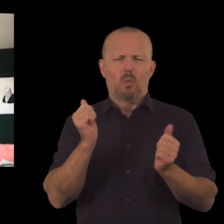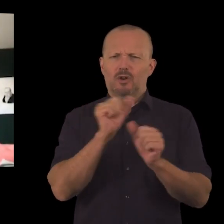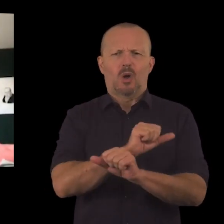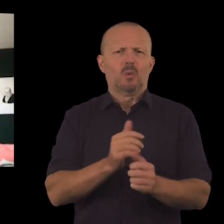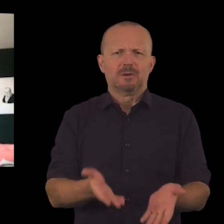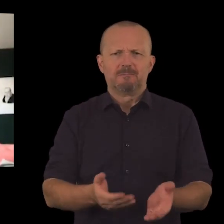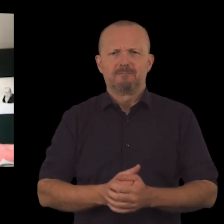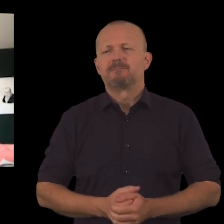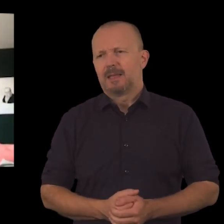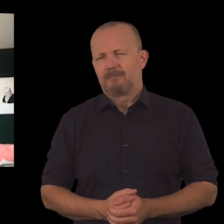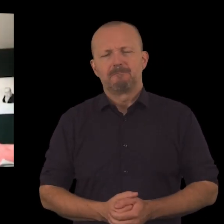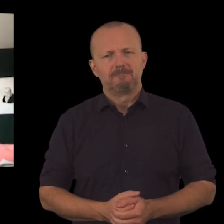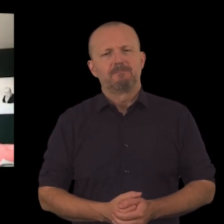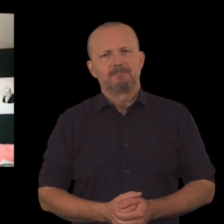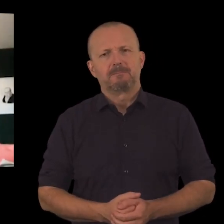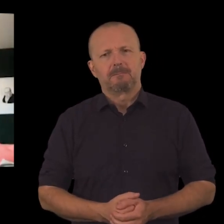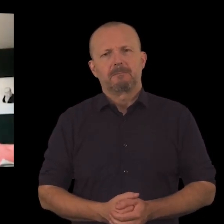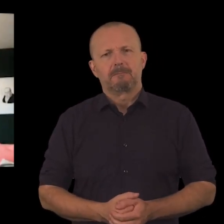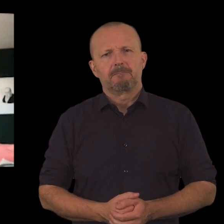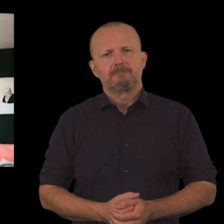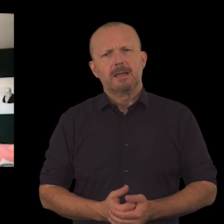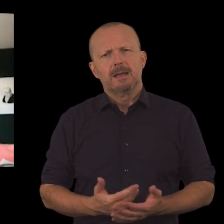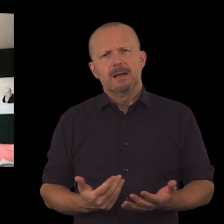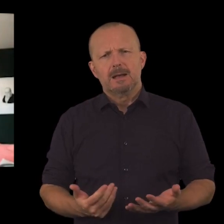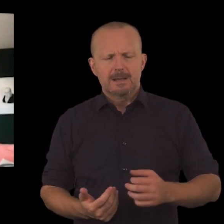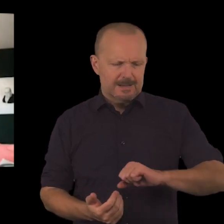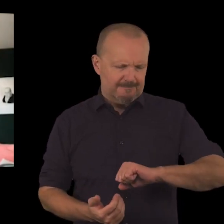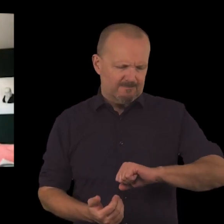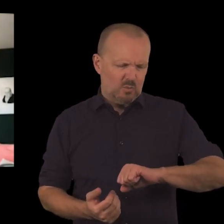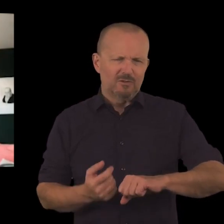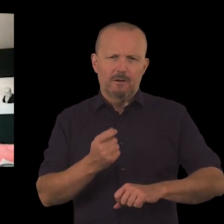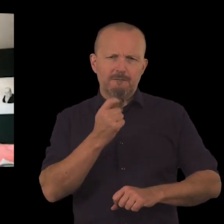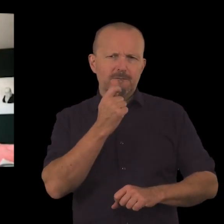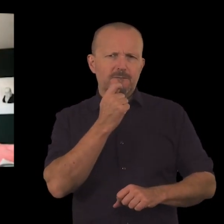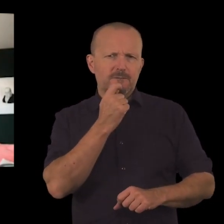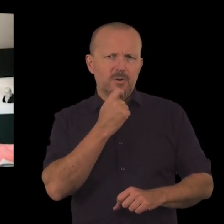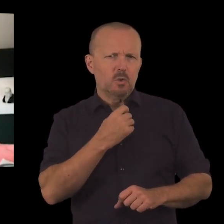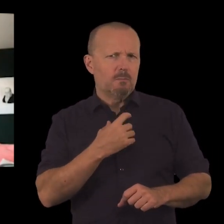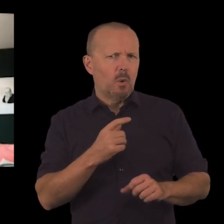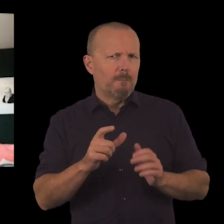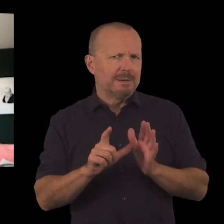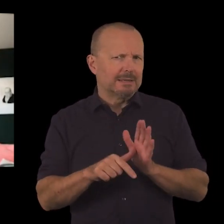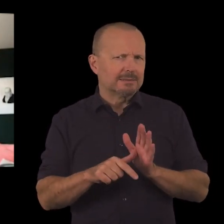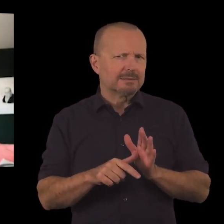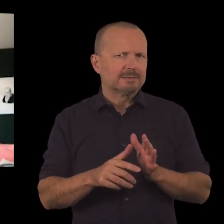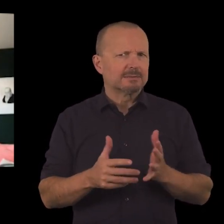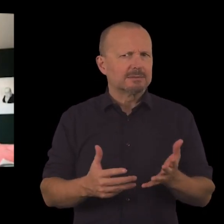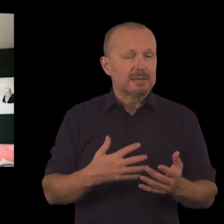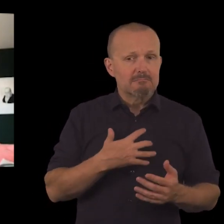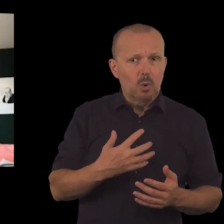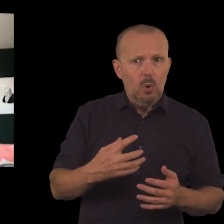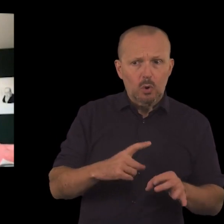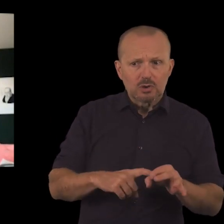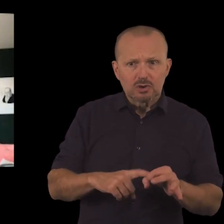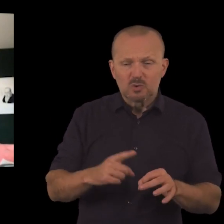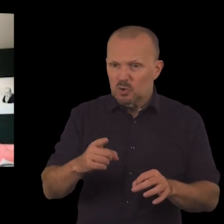Yeah. We've got a few we've got a few minutes. Is there any